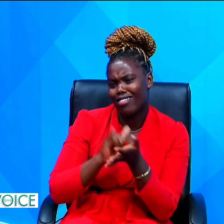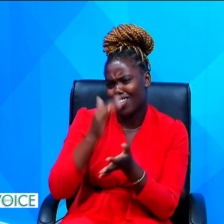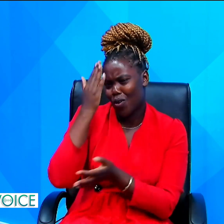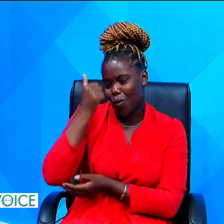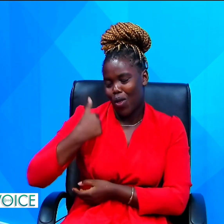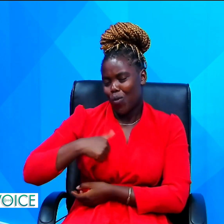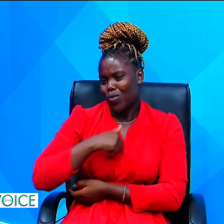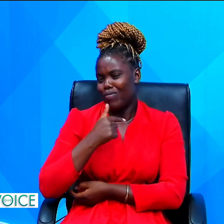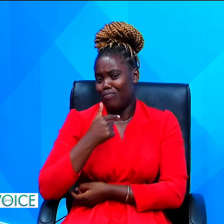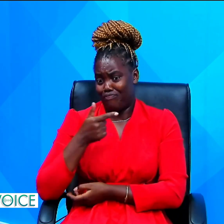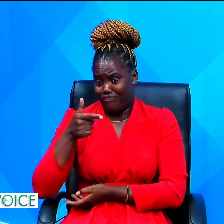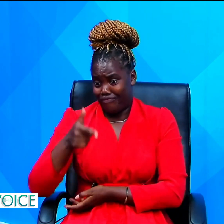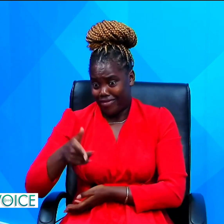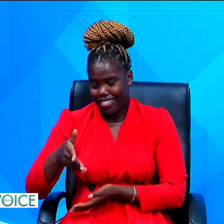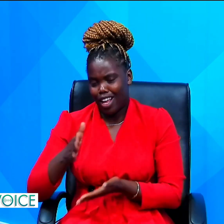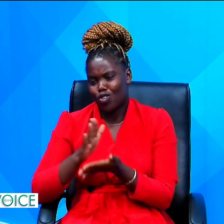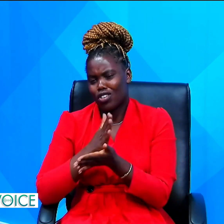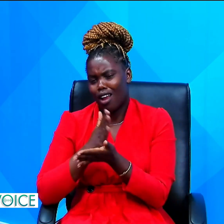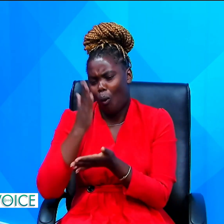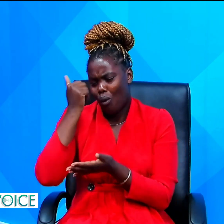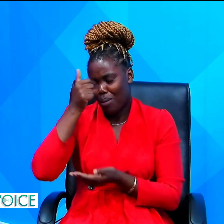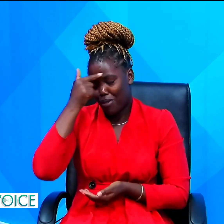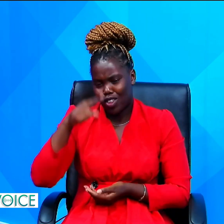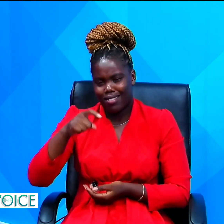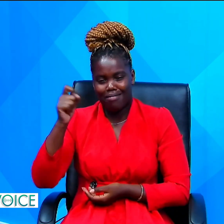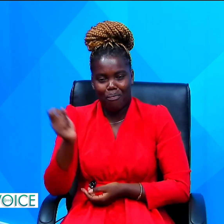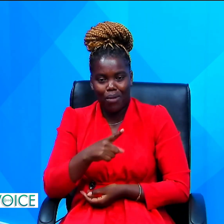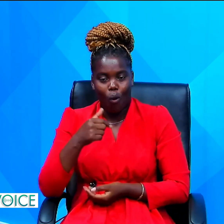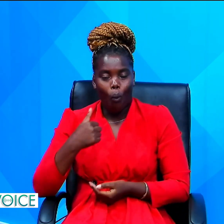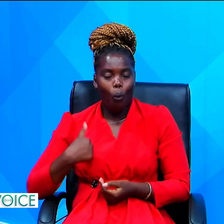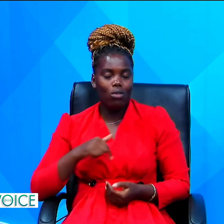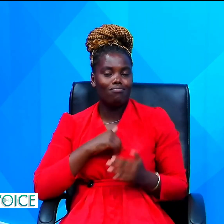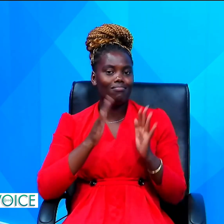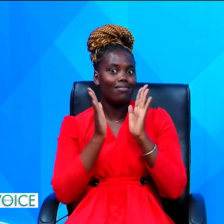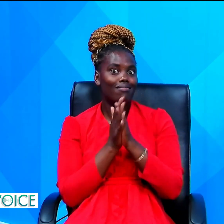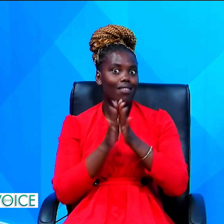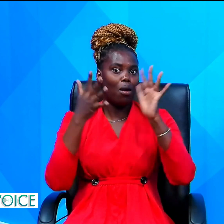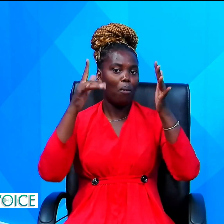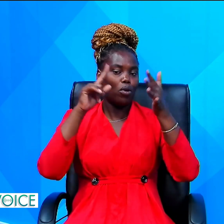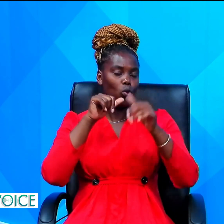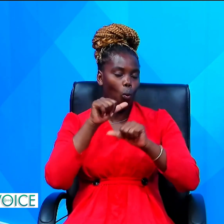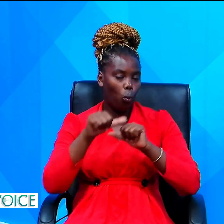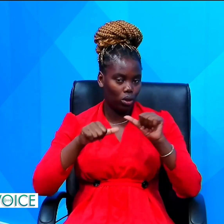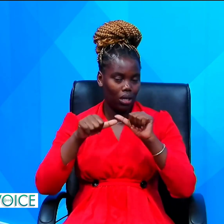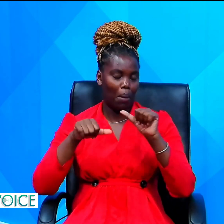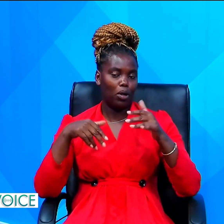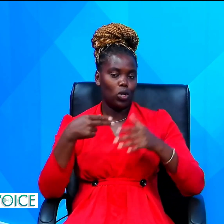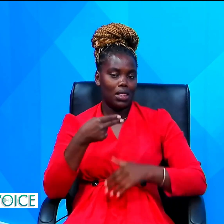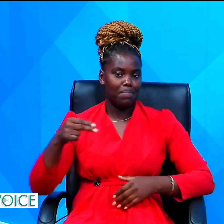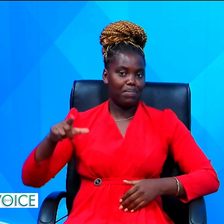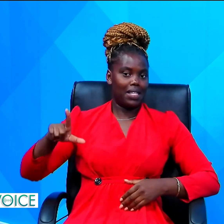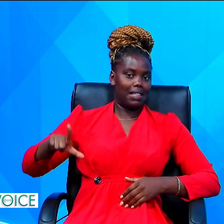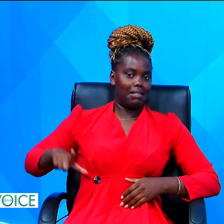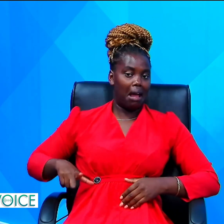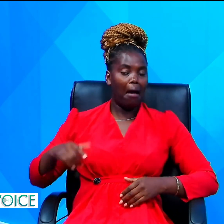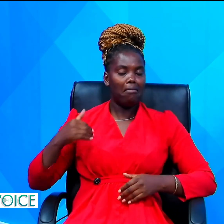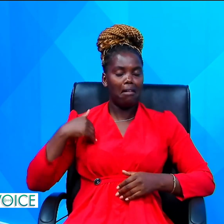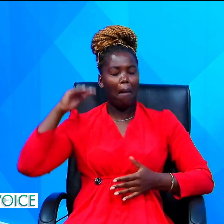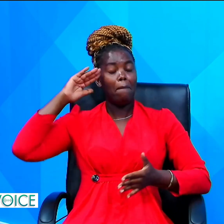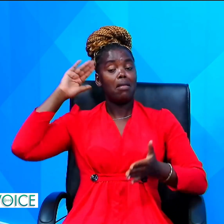information and creating awareness about this so that we can share. And this month is Hepatitis Awareness